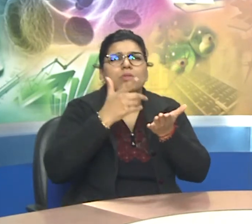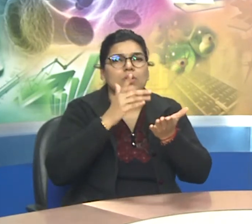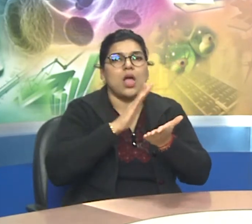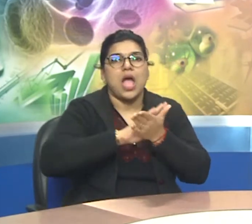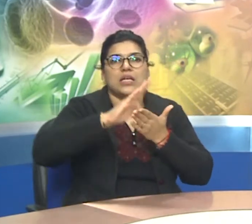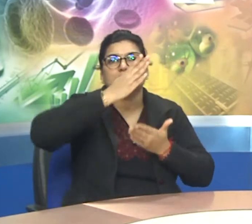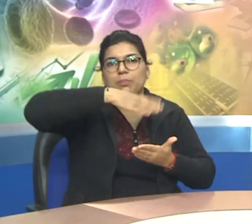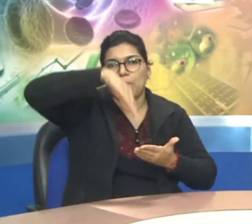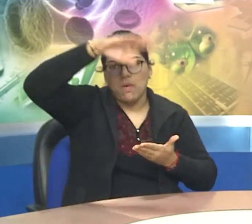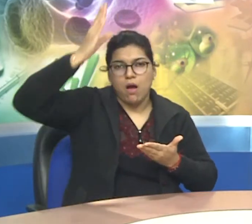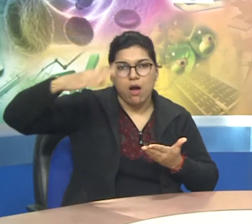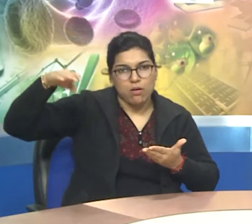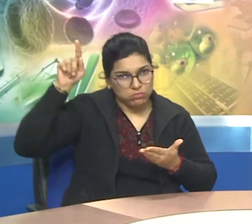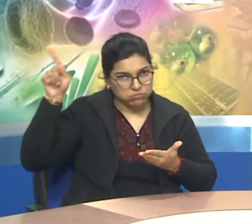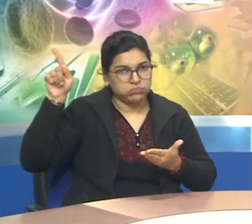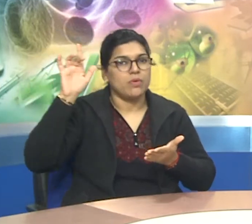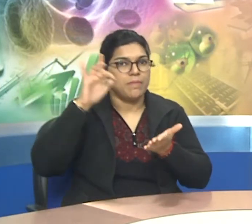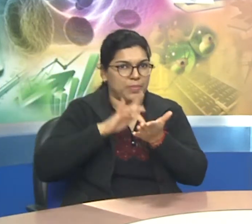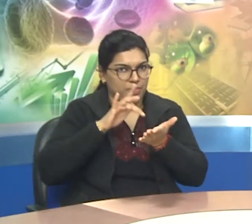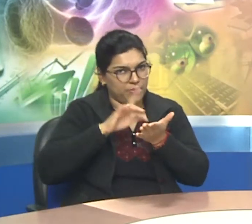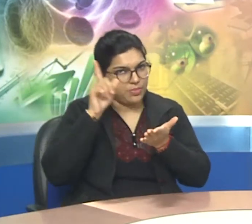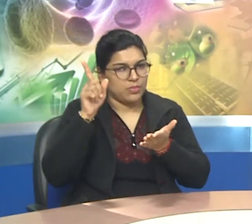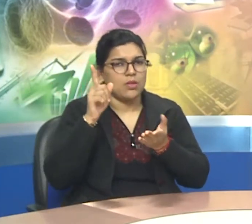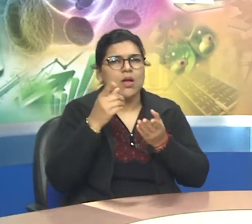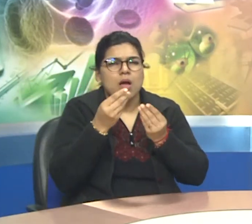It was started in the northern Himalayan